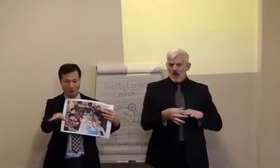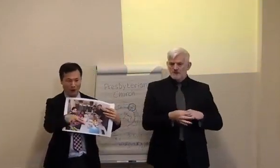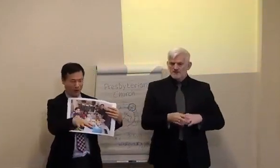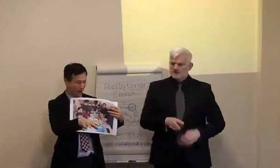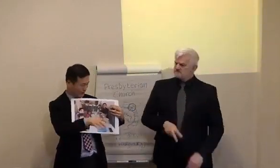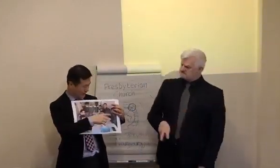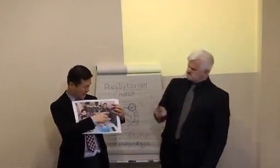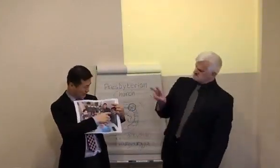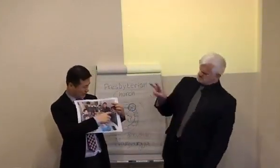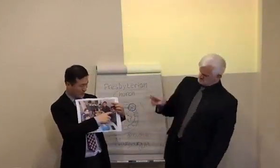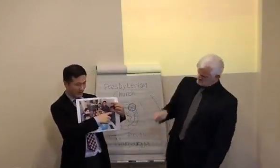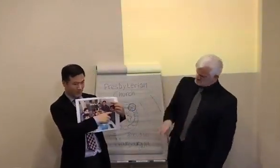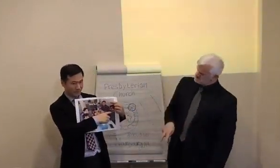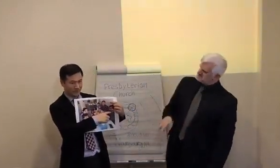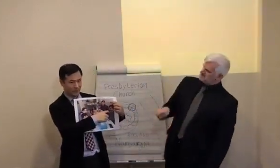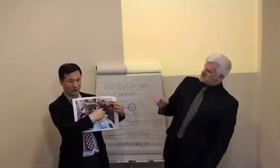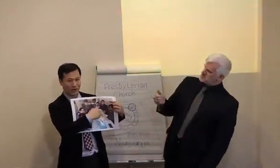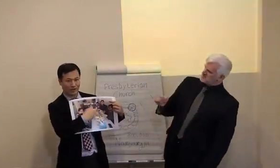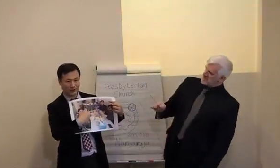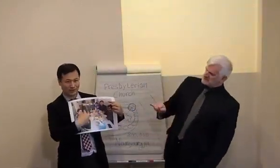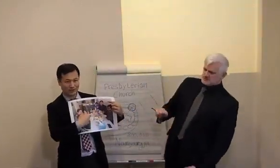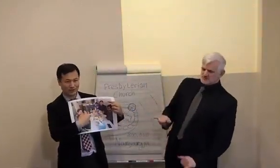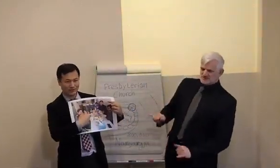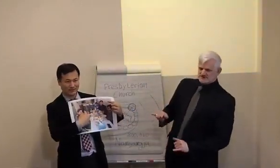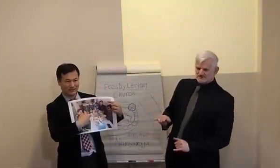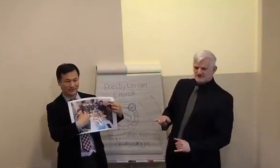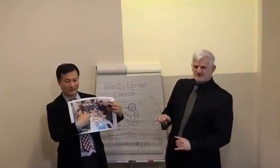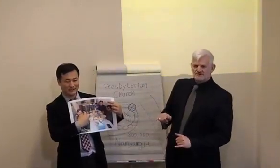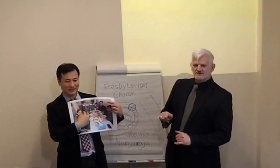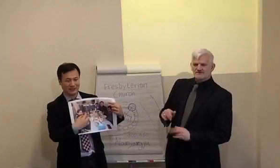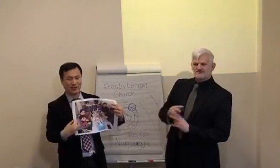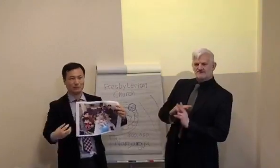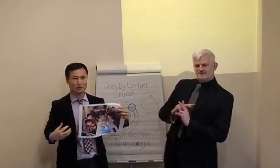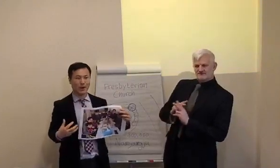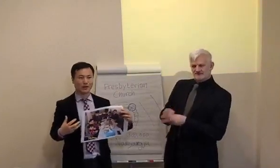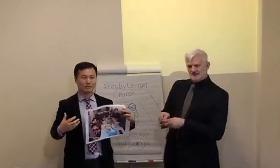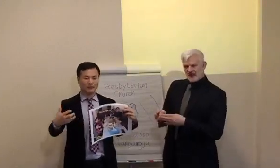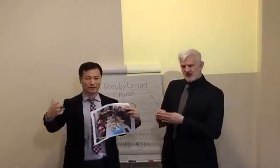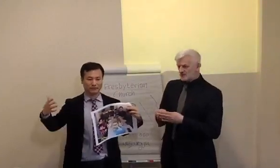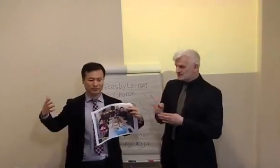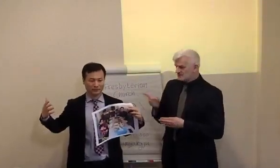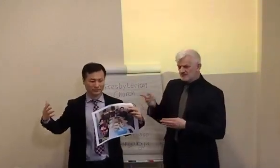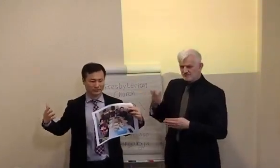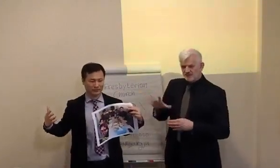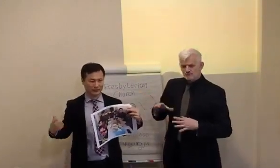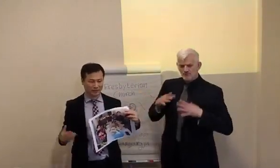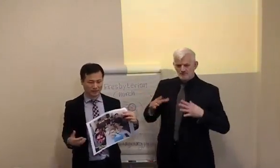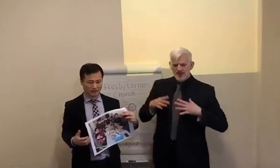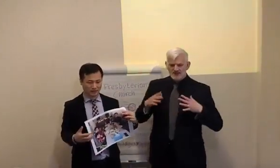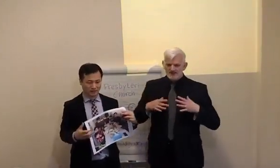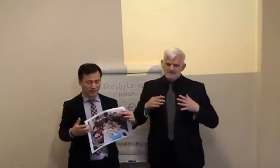not. So he came to our house. So I prepared the beef, nice